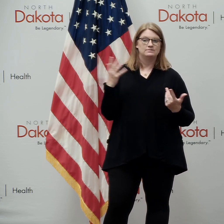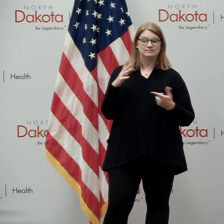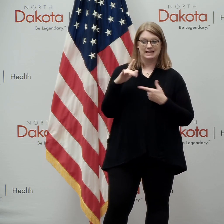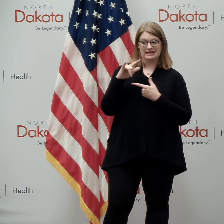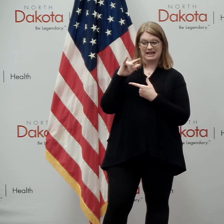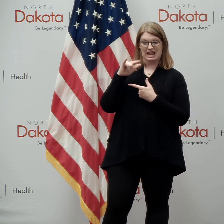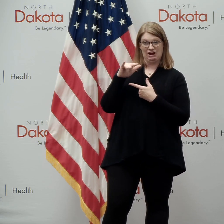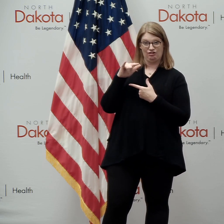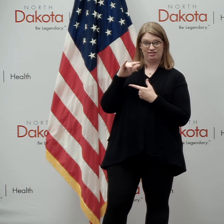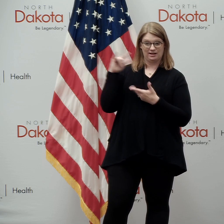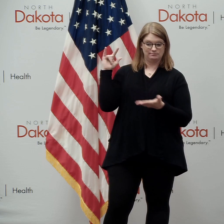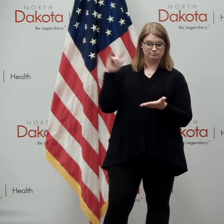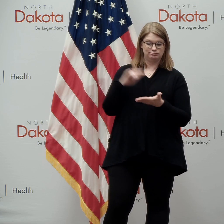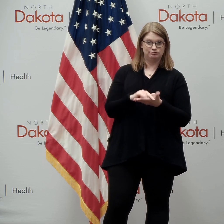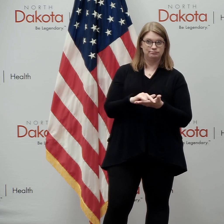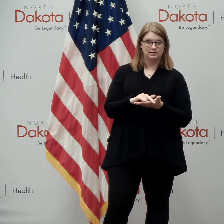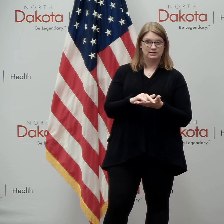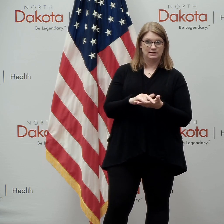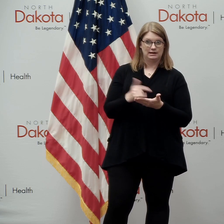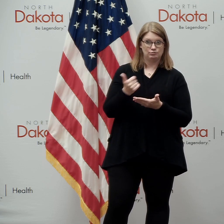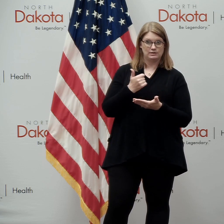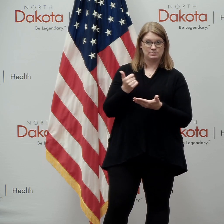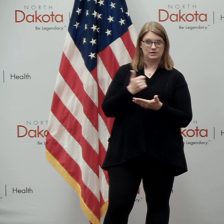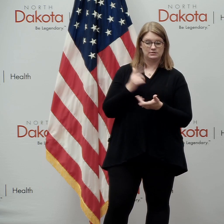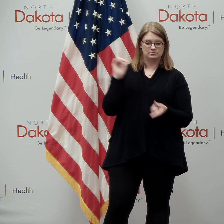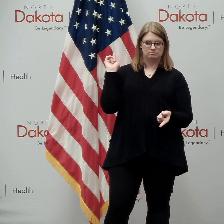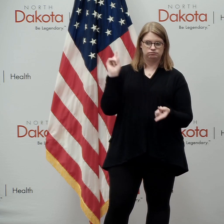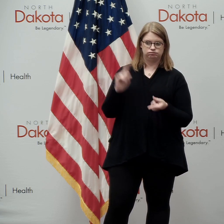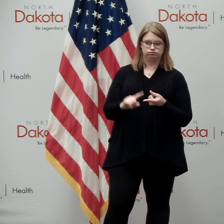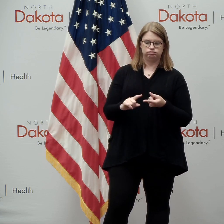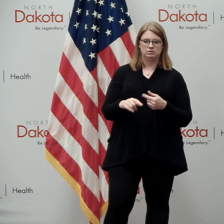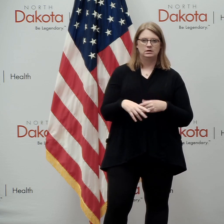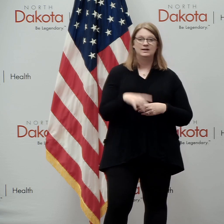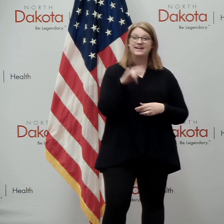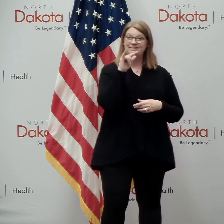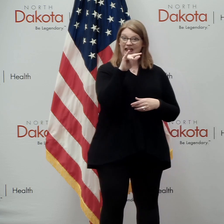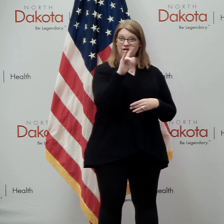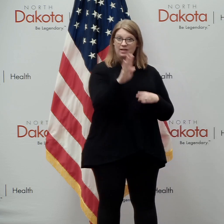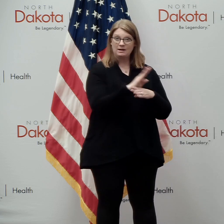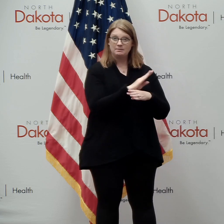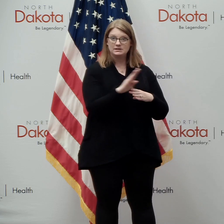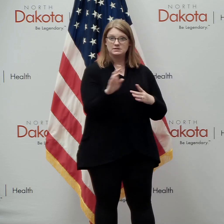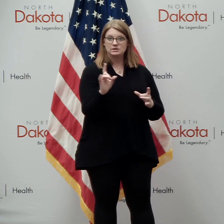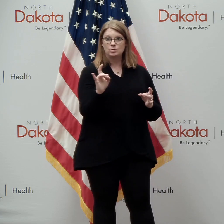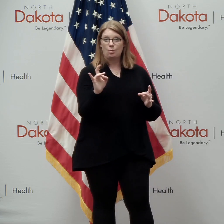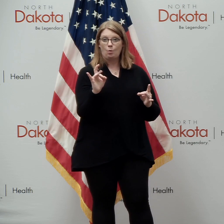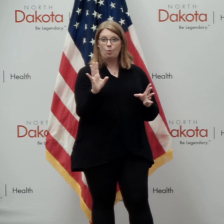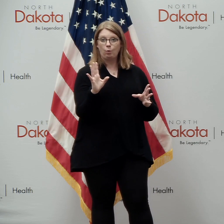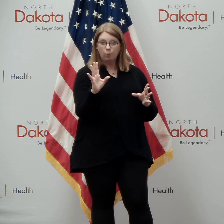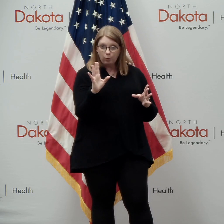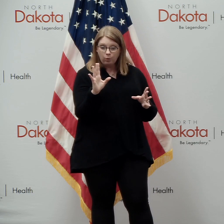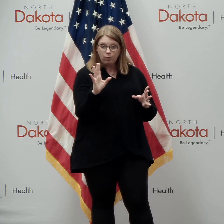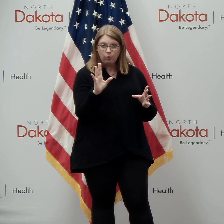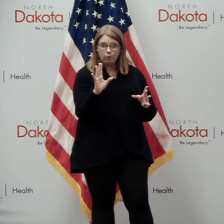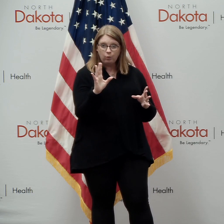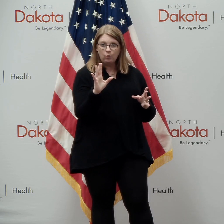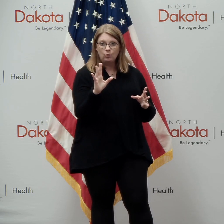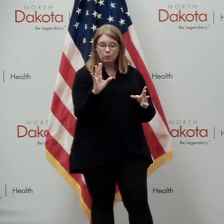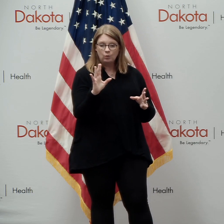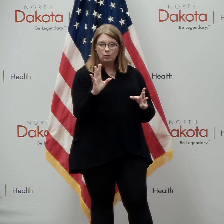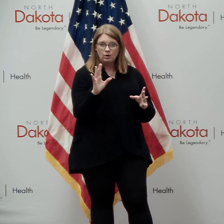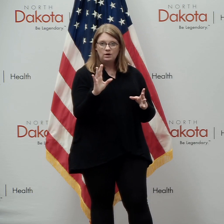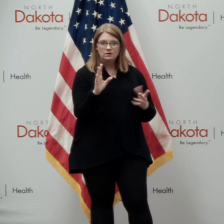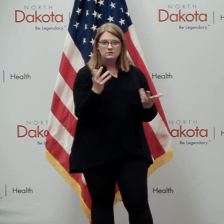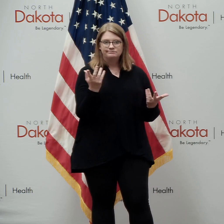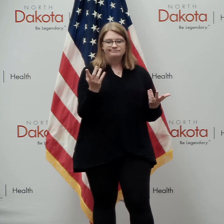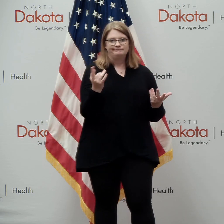airline boardings in our state and the amount of transportation, I mean, obviously the airline business is another one that's been really, really curtailed. We don't have